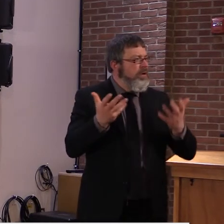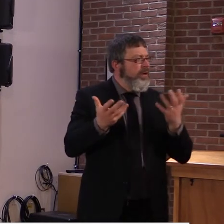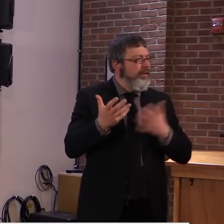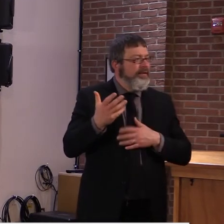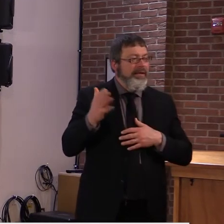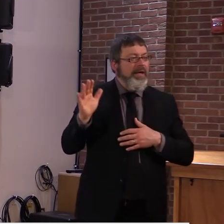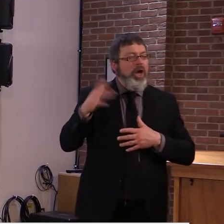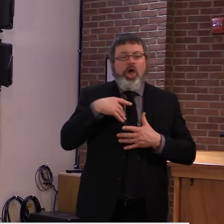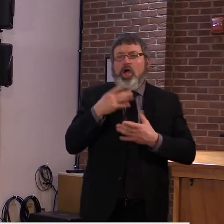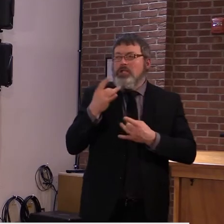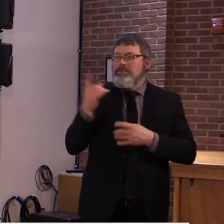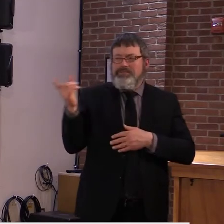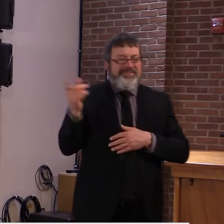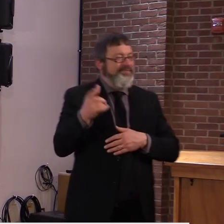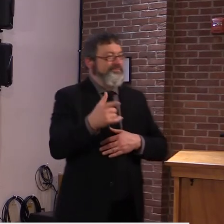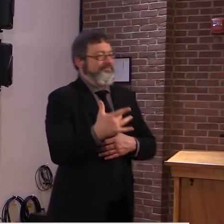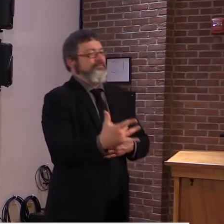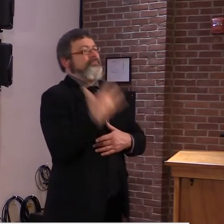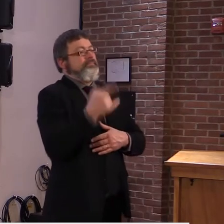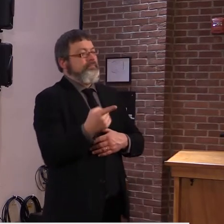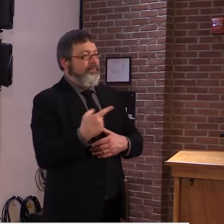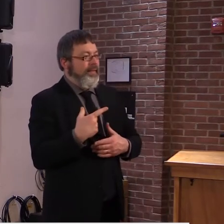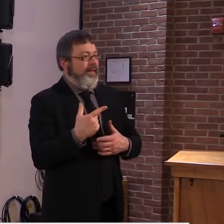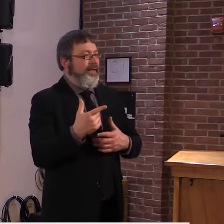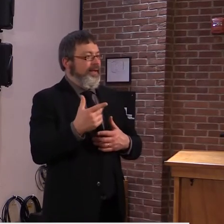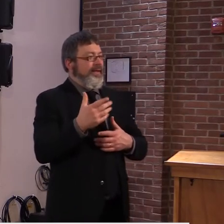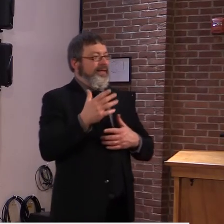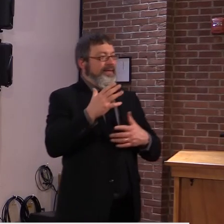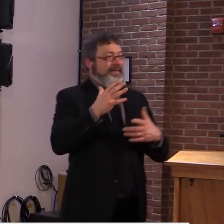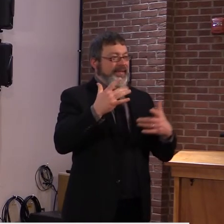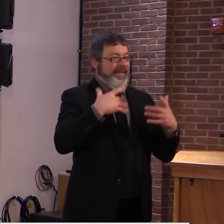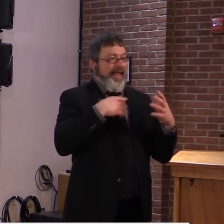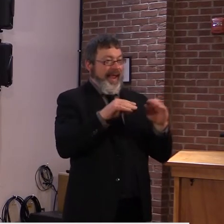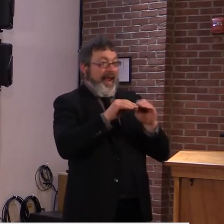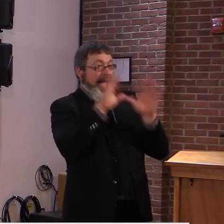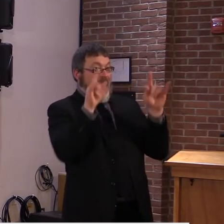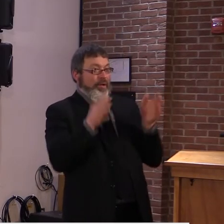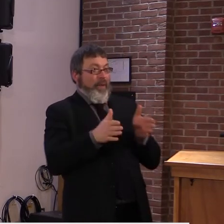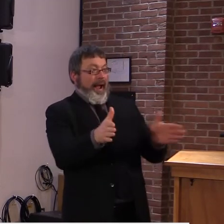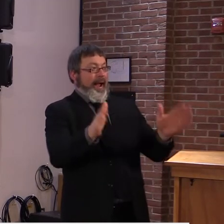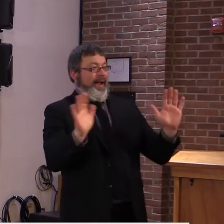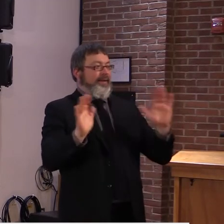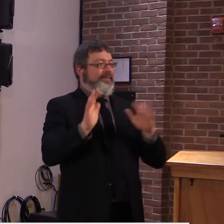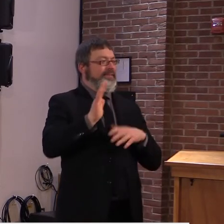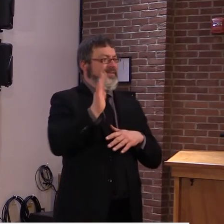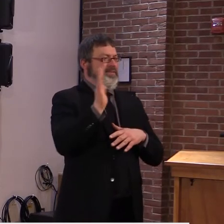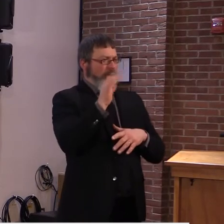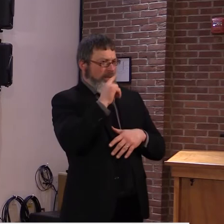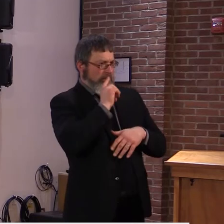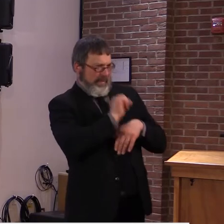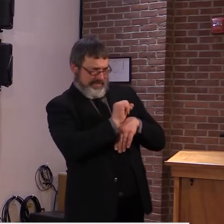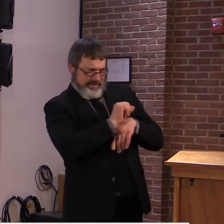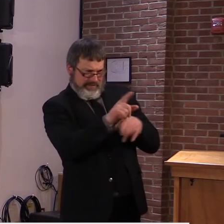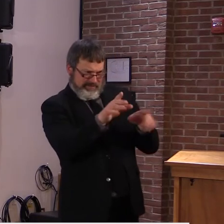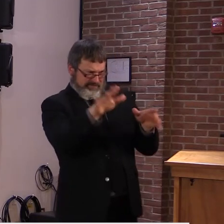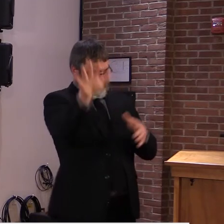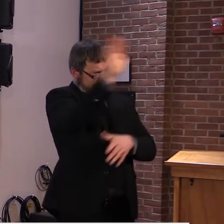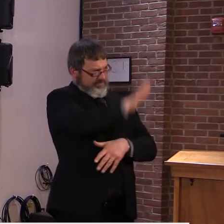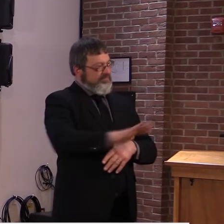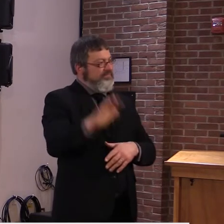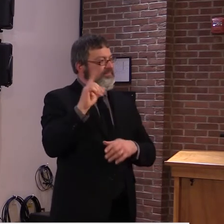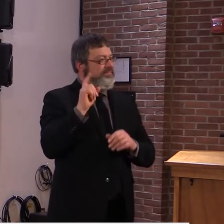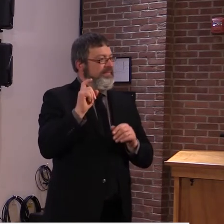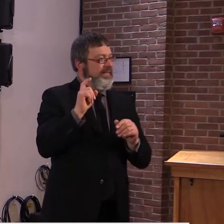holiday purchases. Yeah, I can't take credit for it because I didn't buy them all, but certainly Vermonters stepped up in